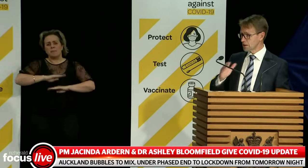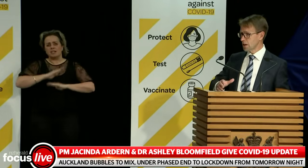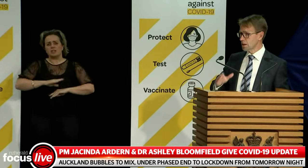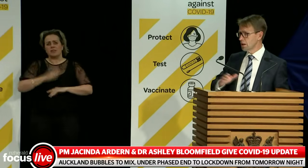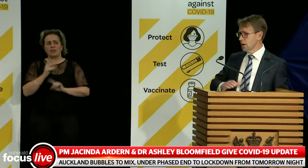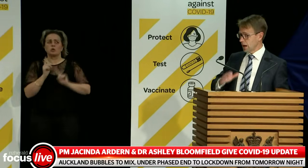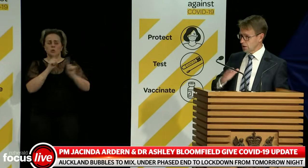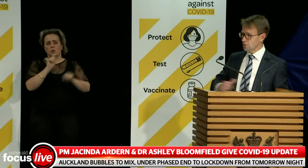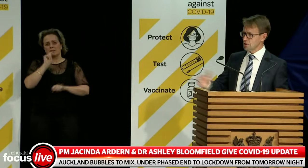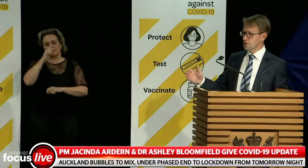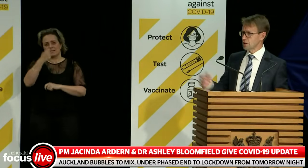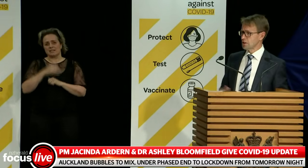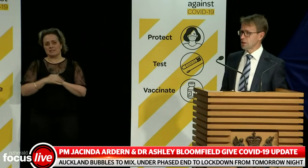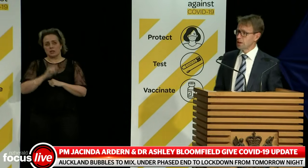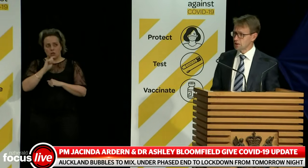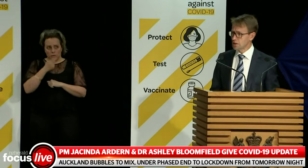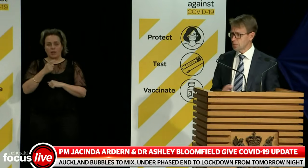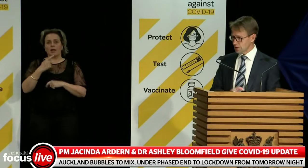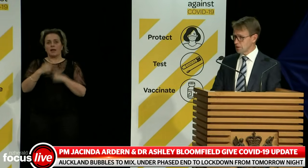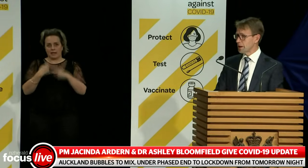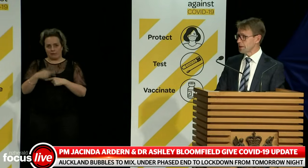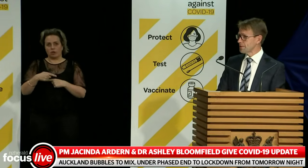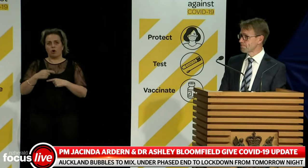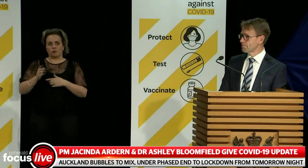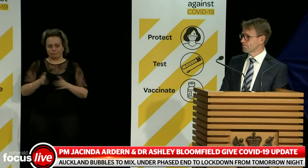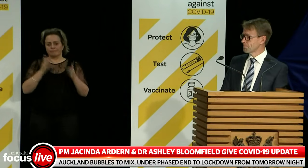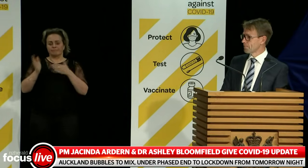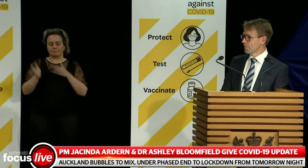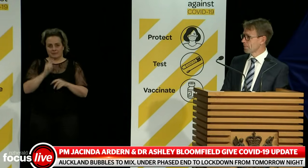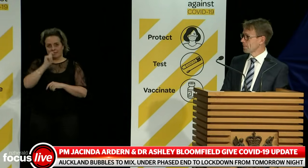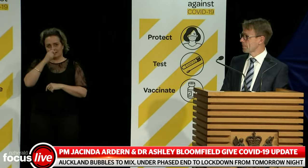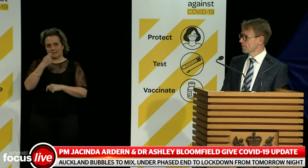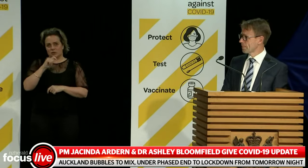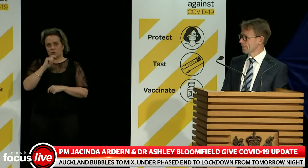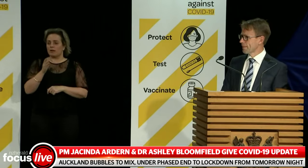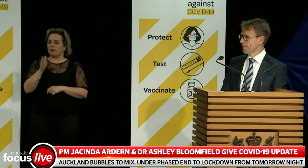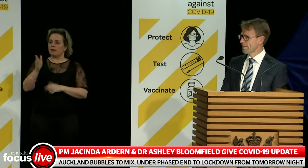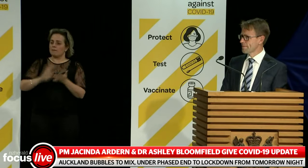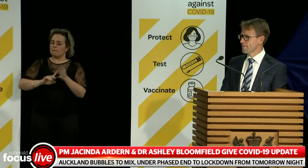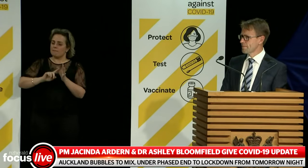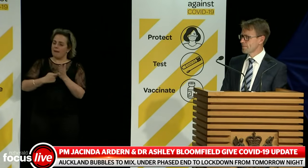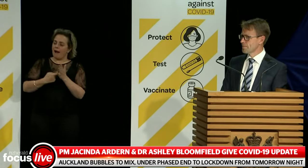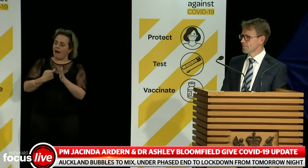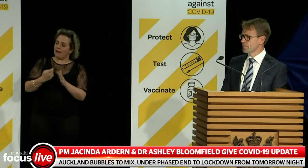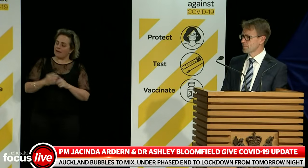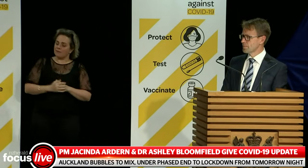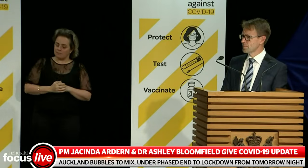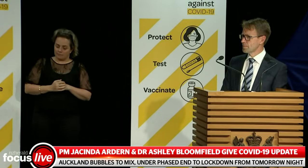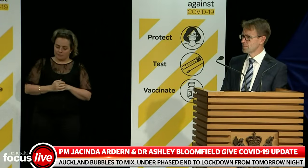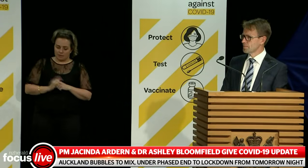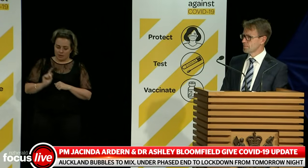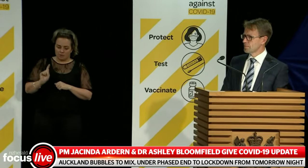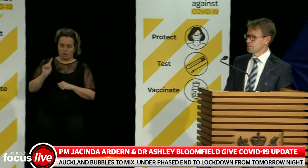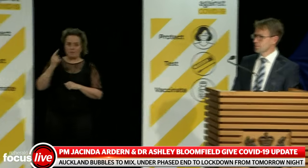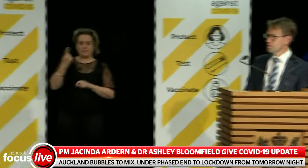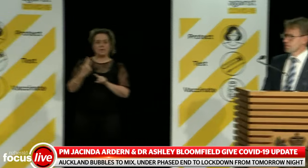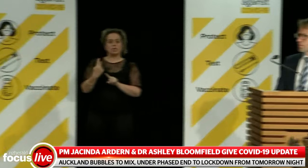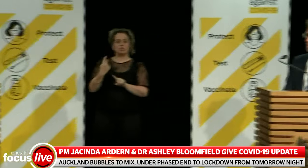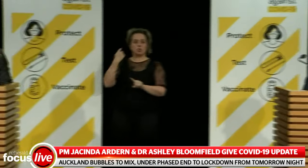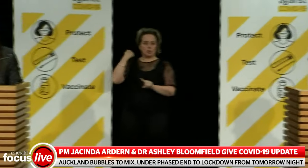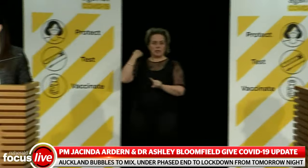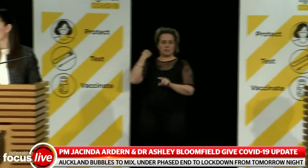they will maintain and increase the testing capacity to meet the demand. Okay, I've got Mark, and then I've got Sam. Prime Minister, 2 weeks ago when